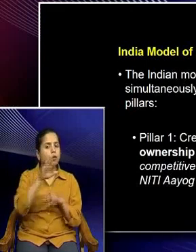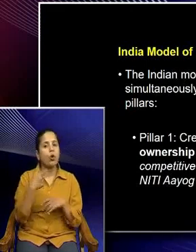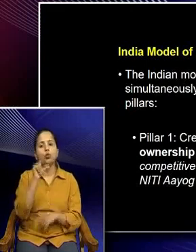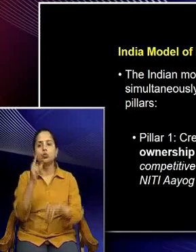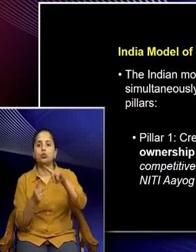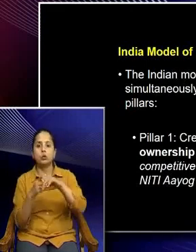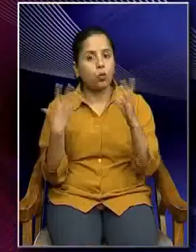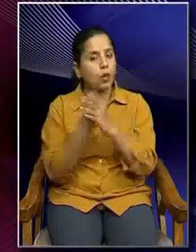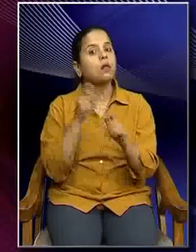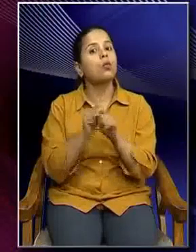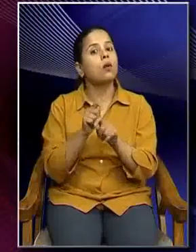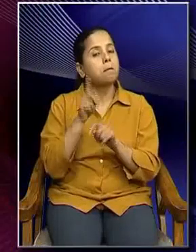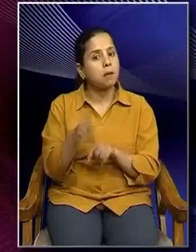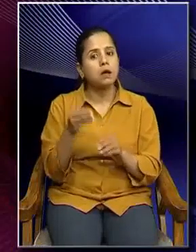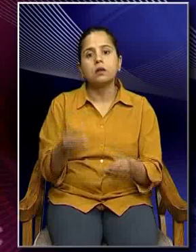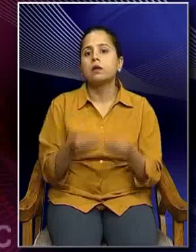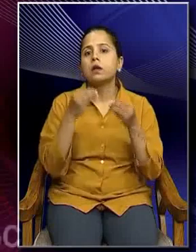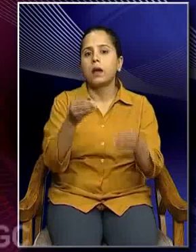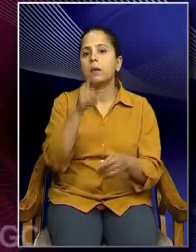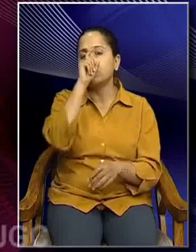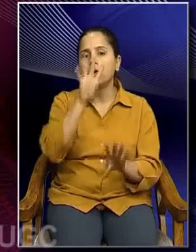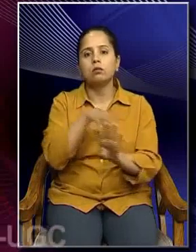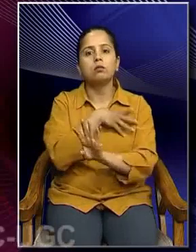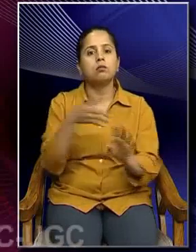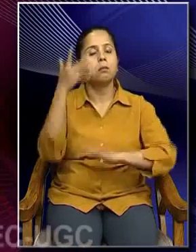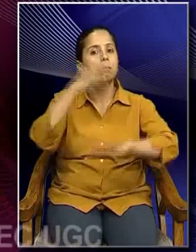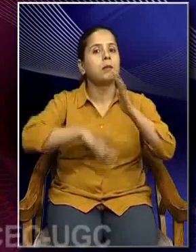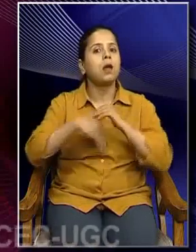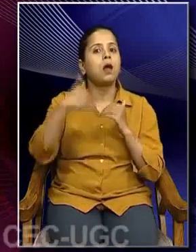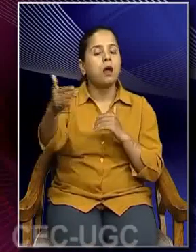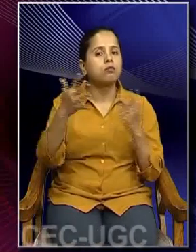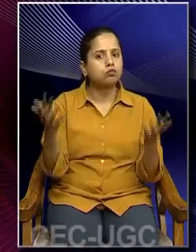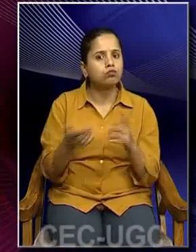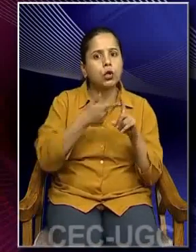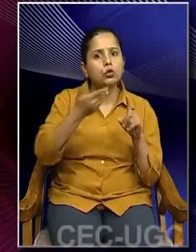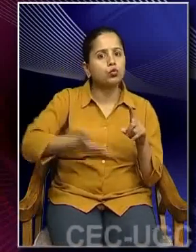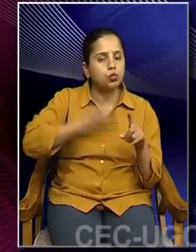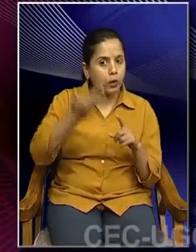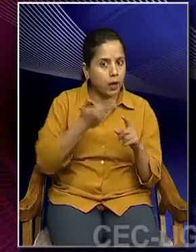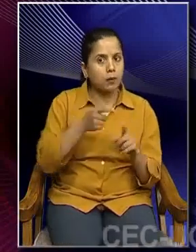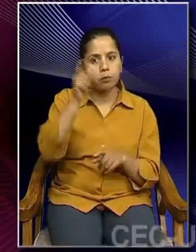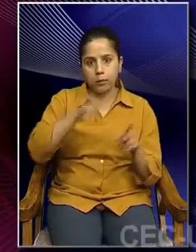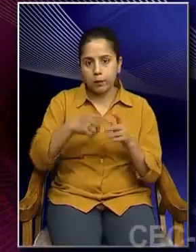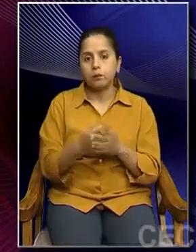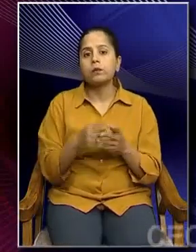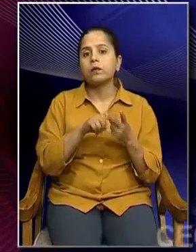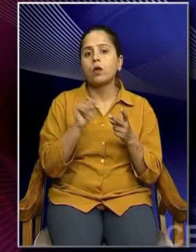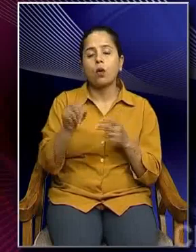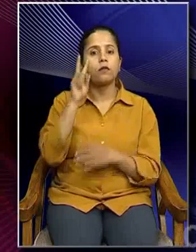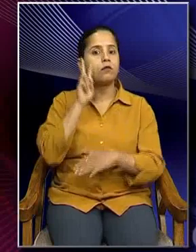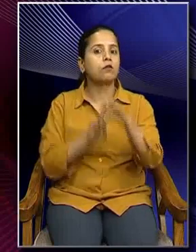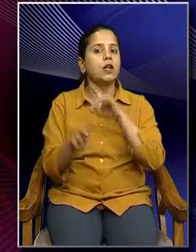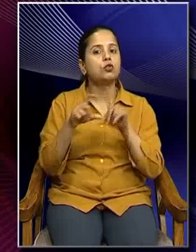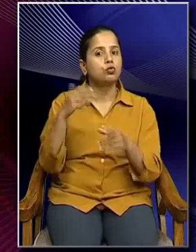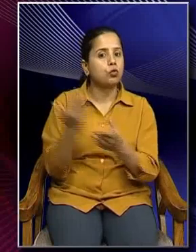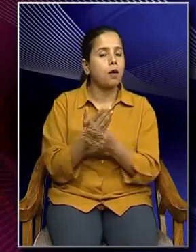territory, provide them the blueprint, encourage capacity building, encourage, coming up their vision document,